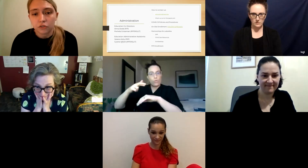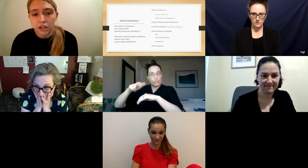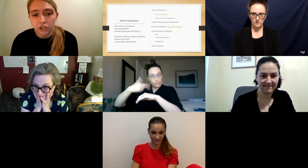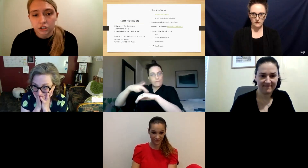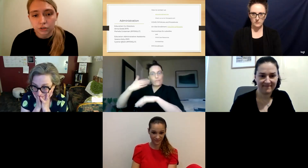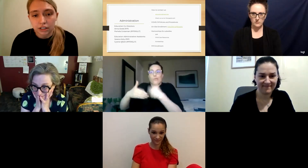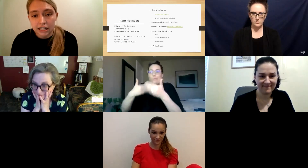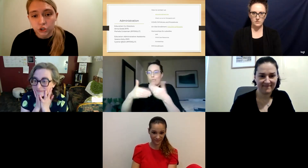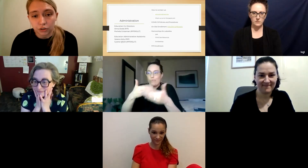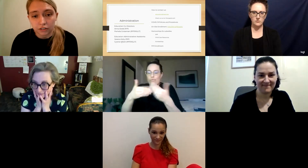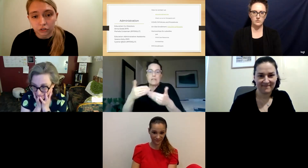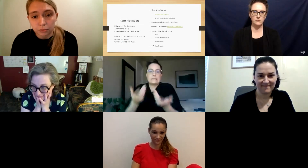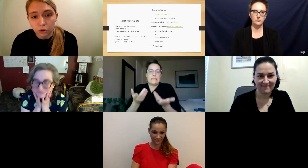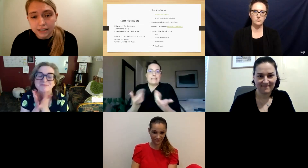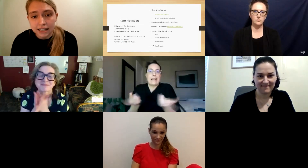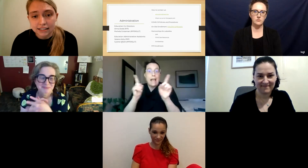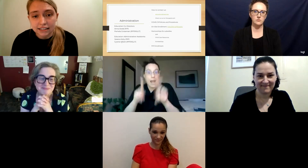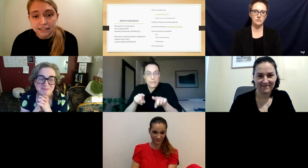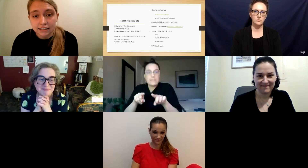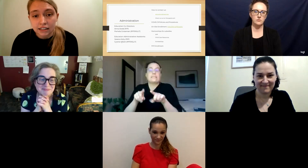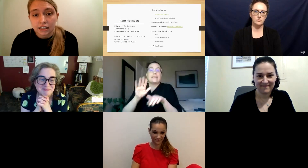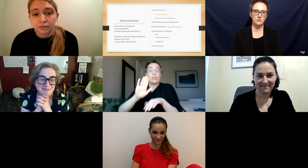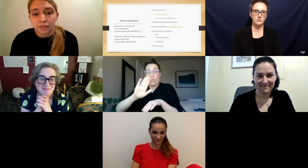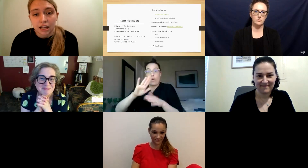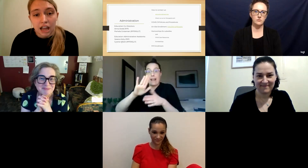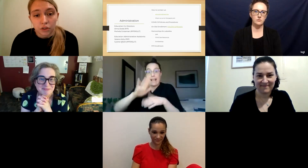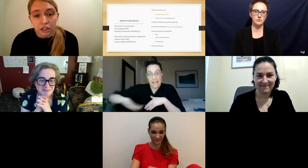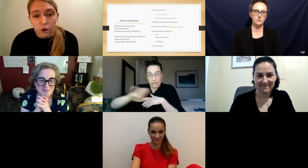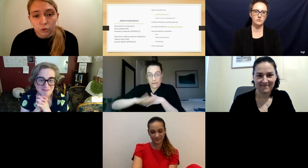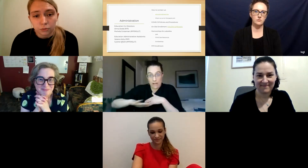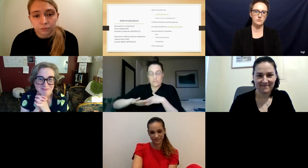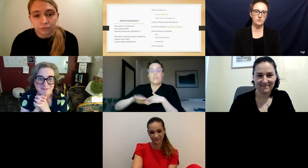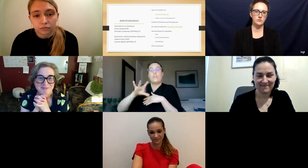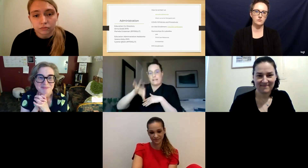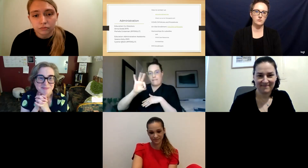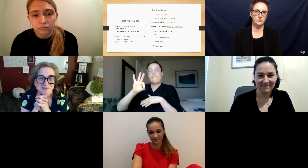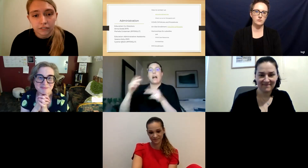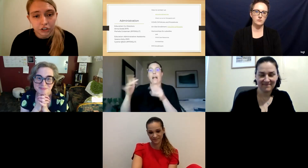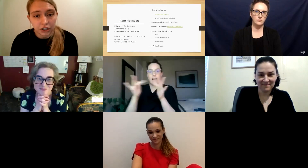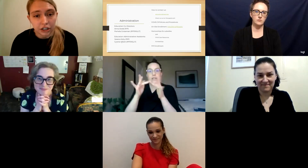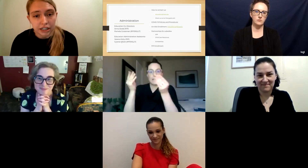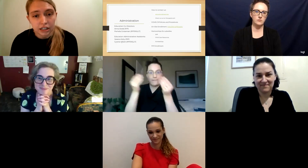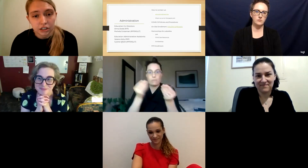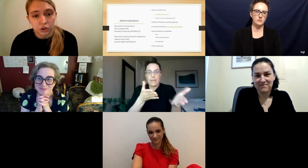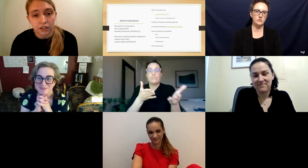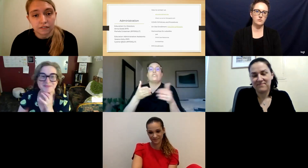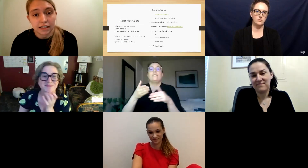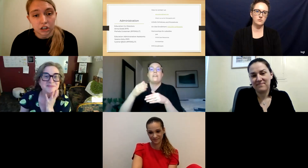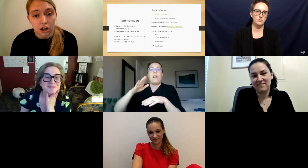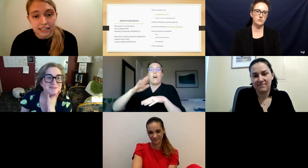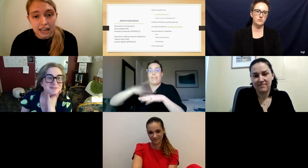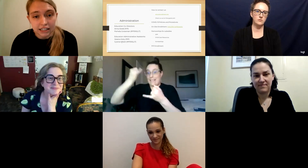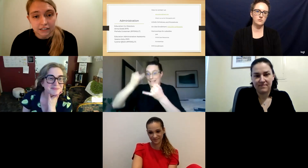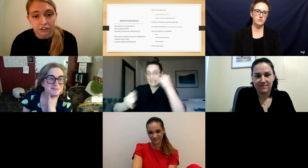If you have questions related to referral processes and how they go for your area, you can